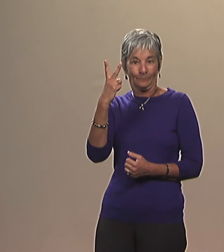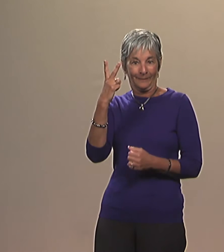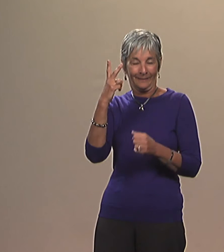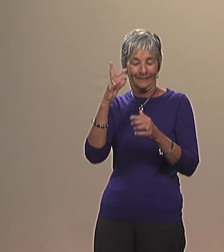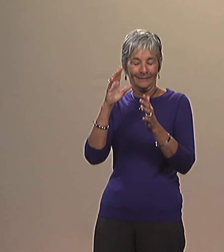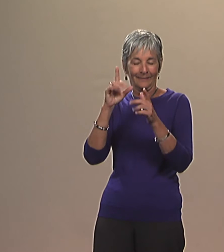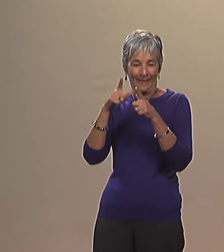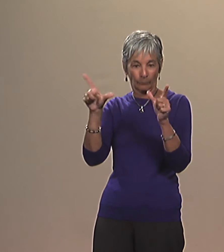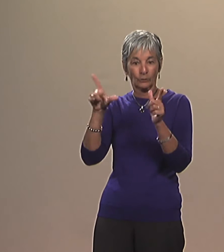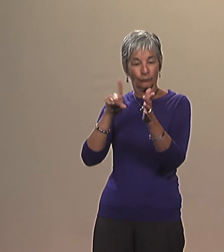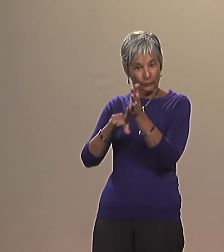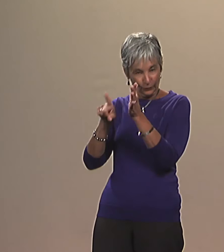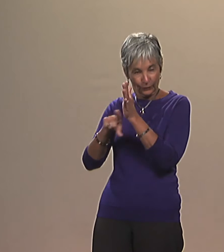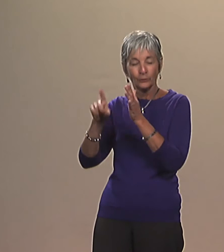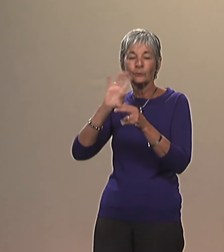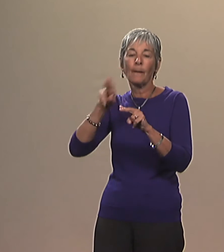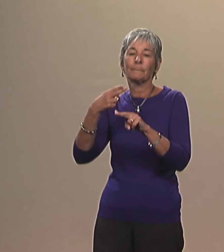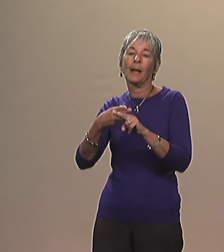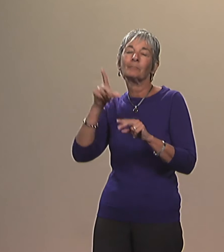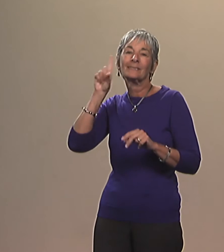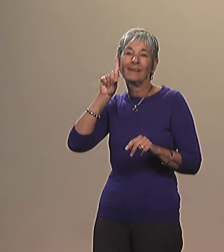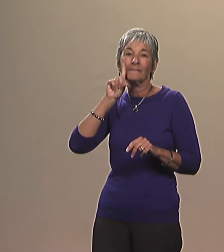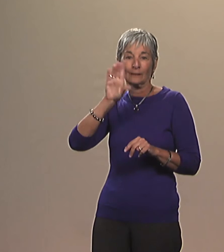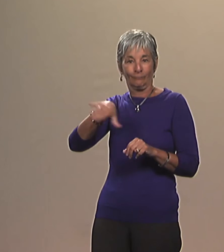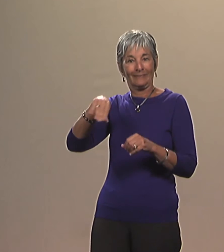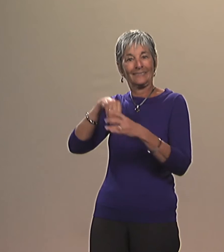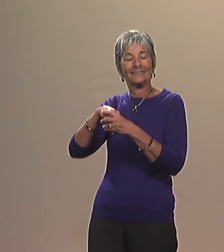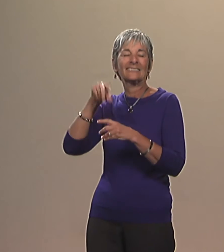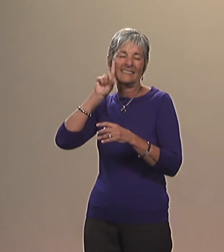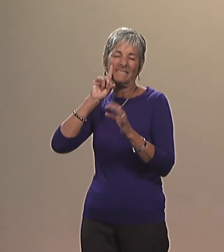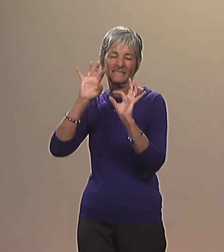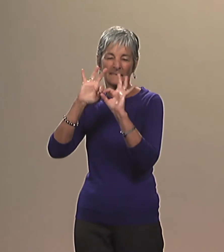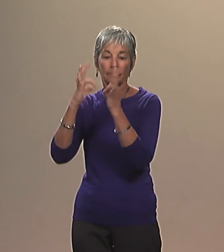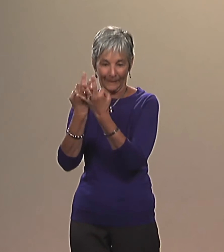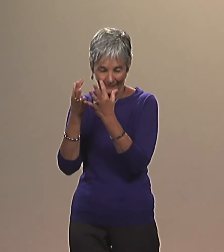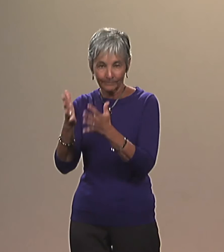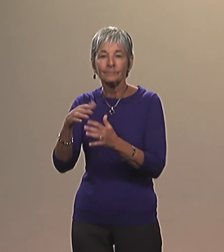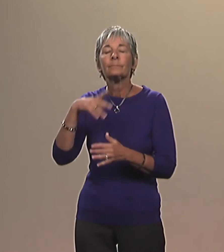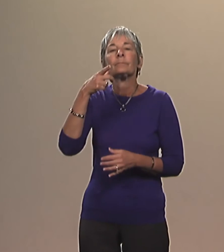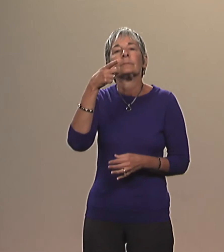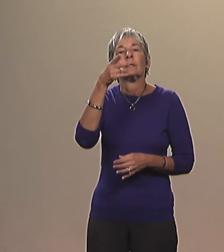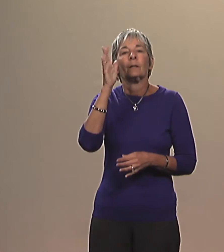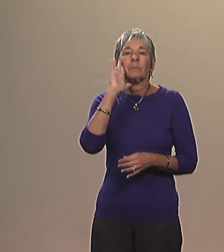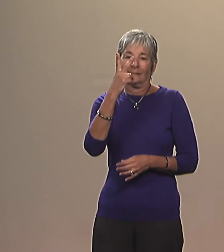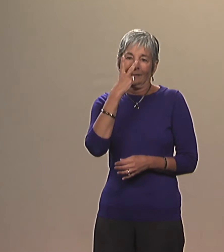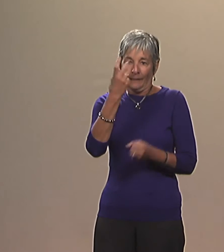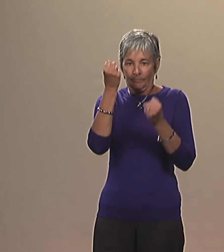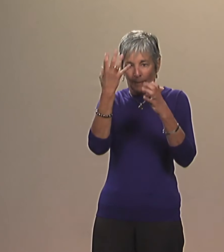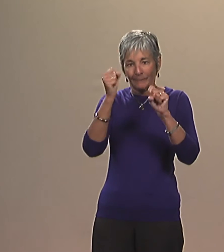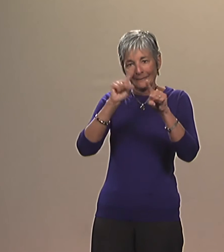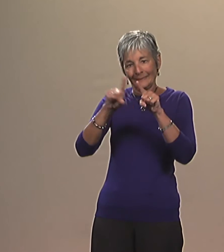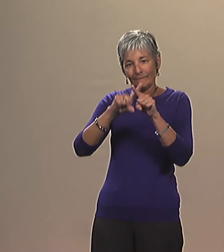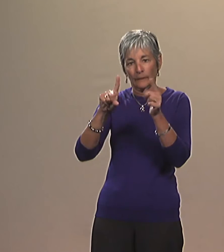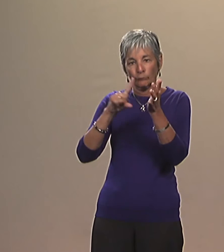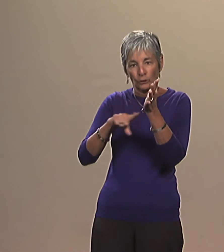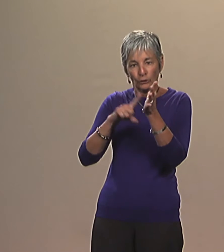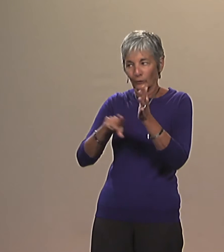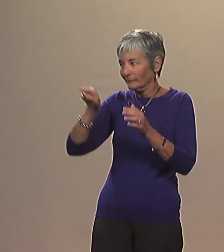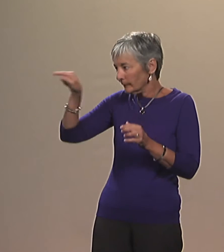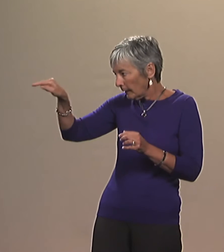In visual language research, there were studies done of deaf children in deaf families. You will see here a number of different studies, and all of